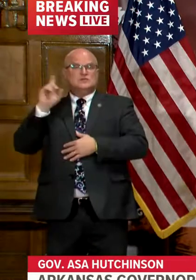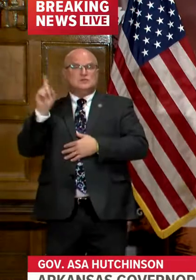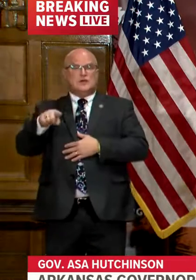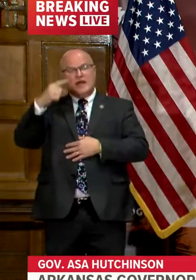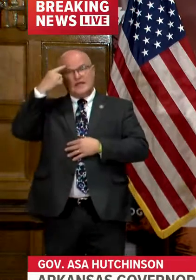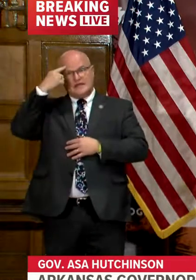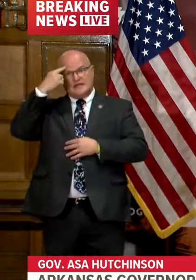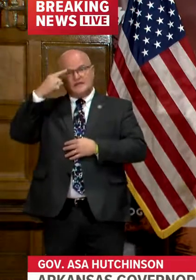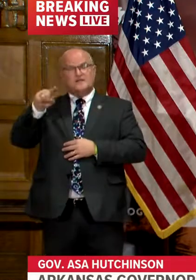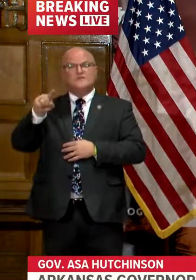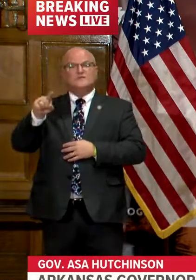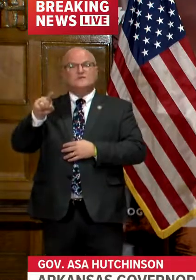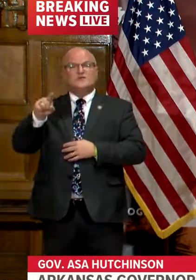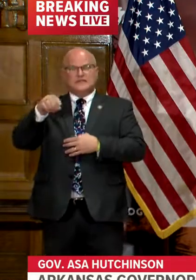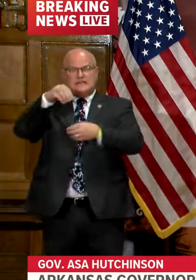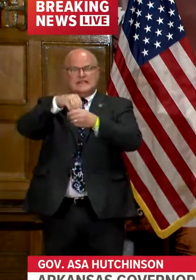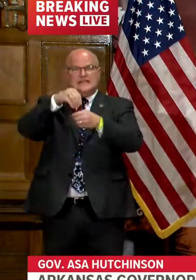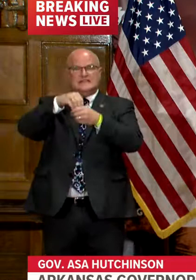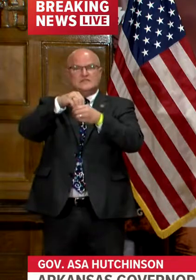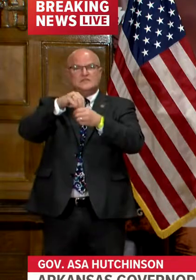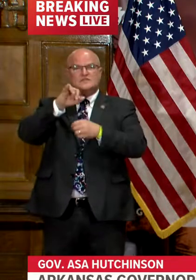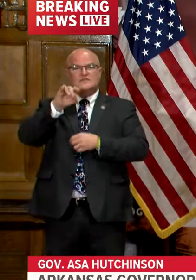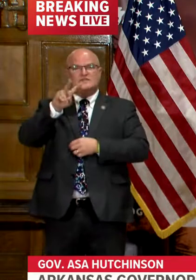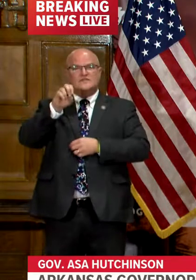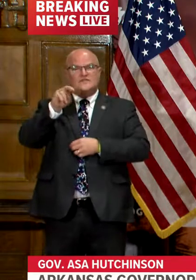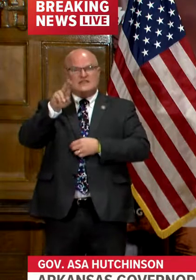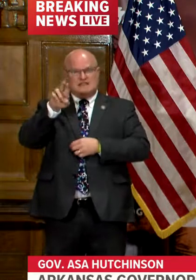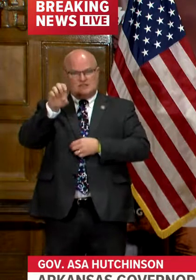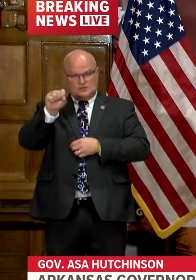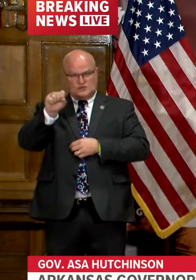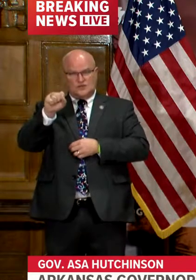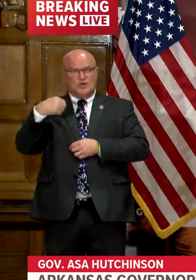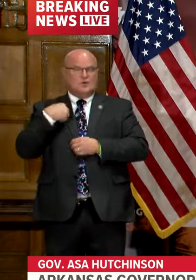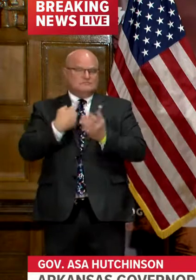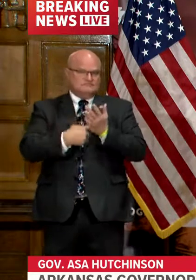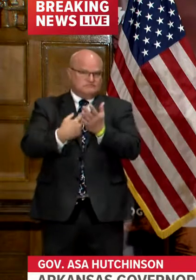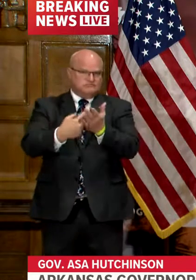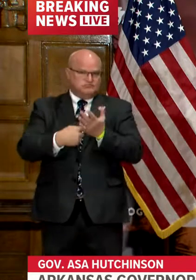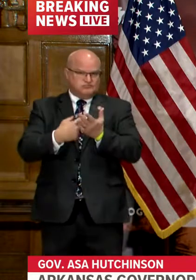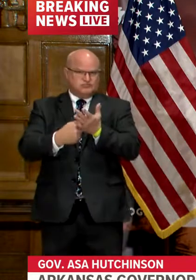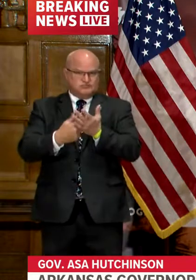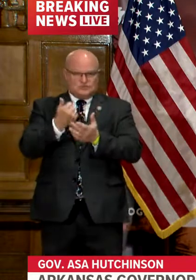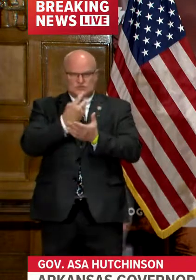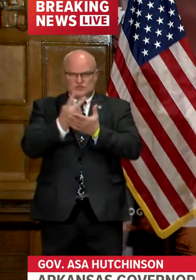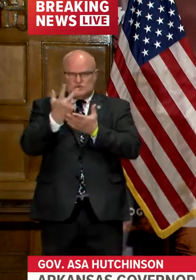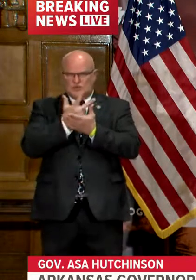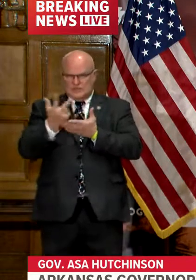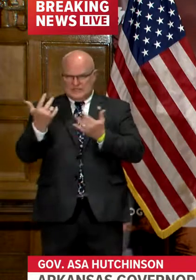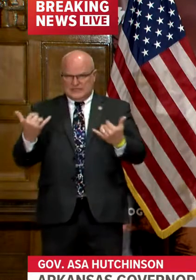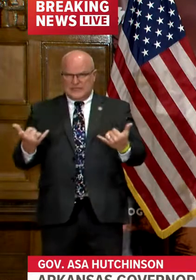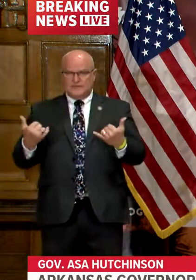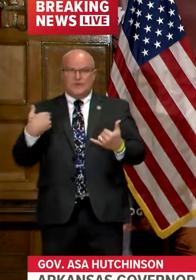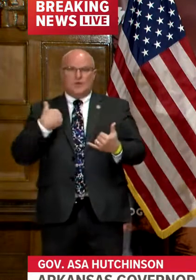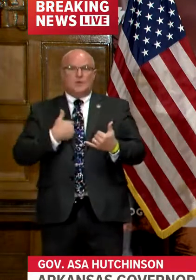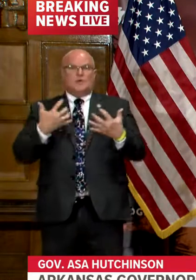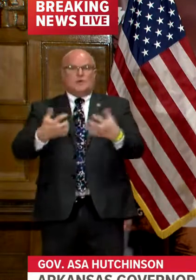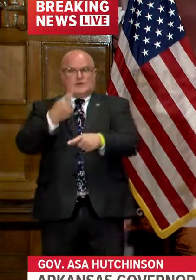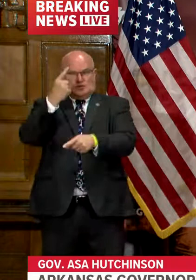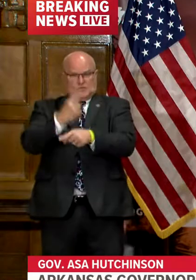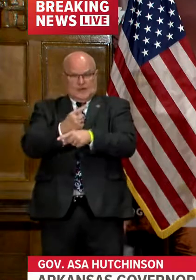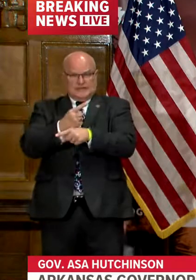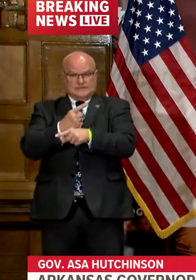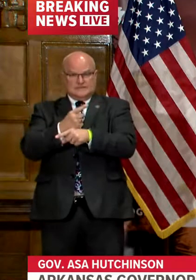for indoor venues, in which we've talked about this for a couple of weeks. We want to get it